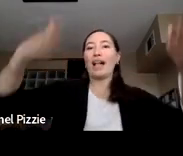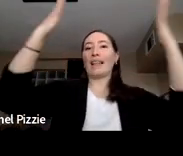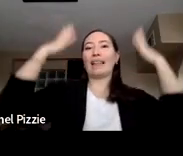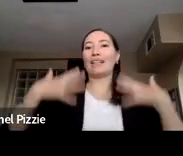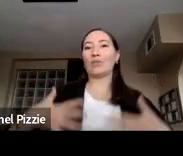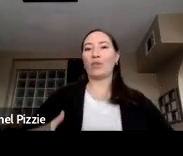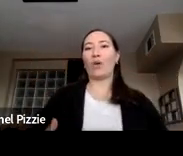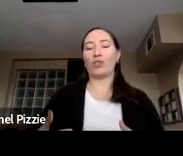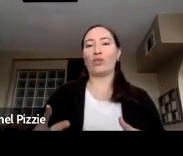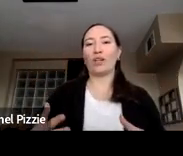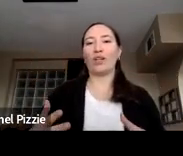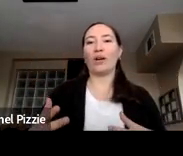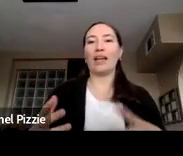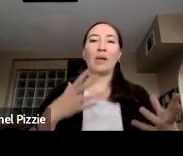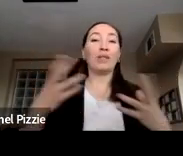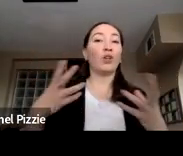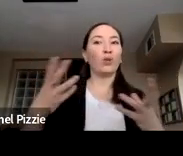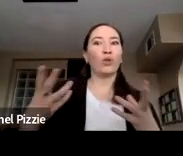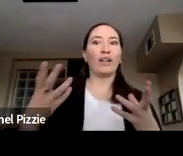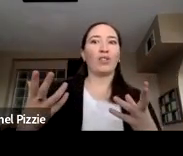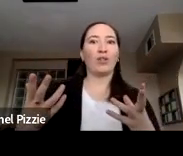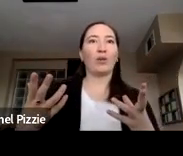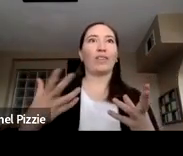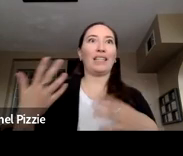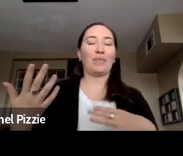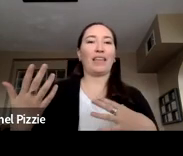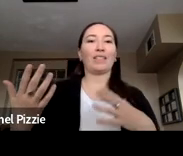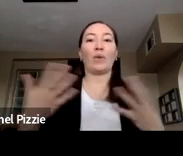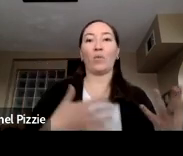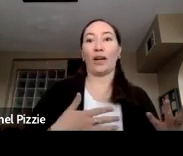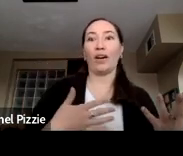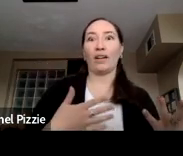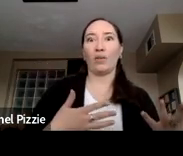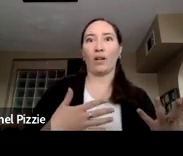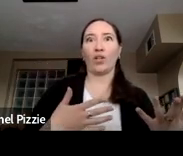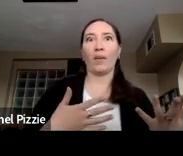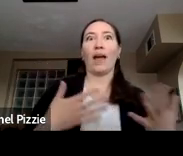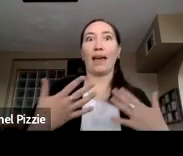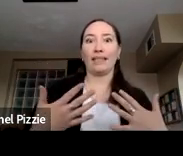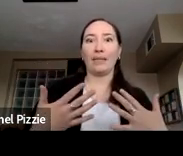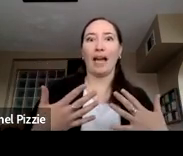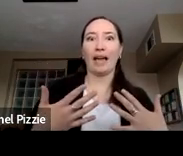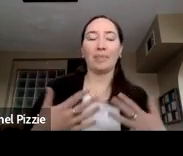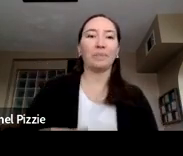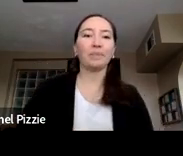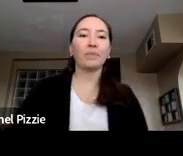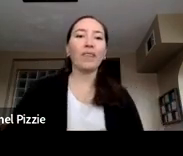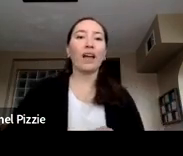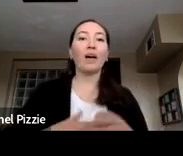watch, let it sort of wash over you, and maybe don't try to do the same thing as what I'm working on in the workshop at the same